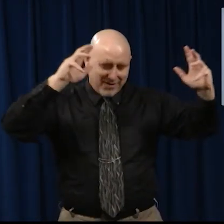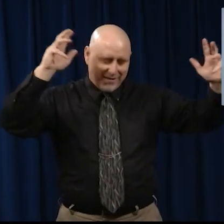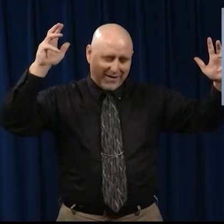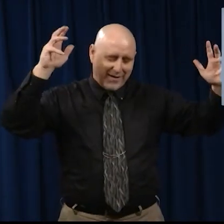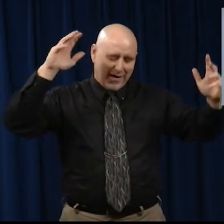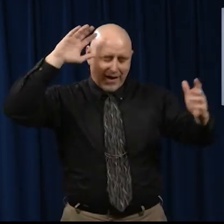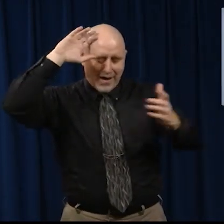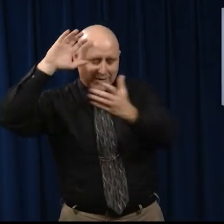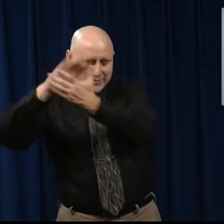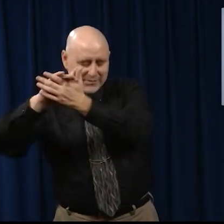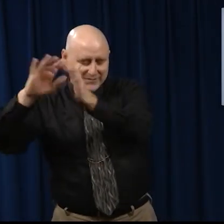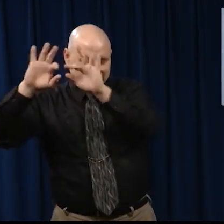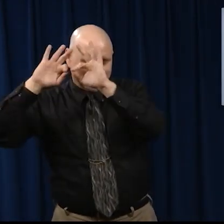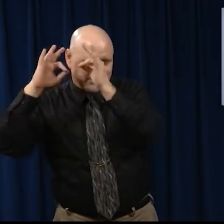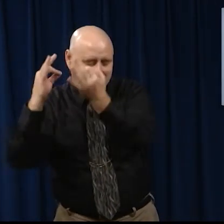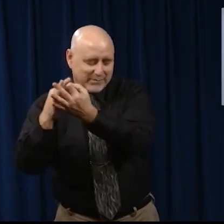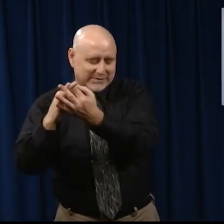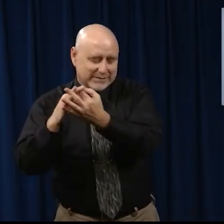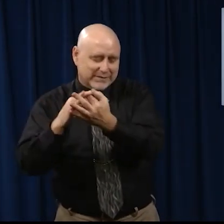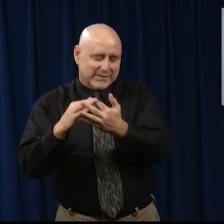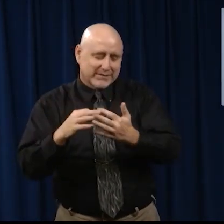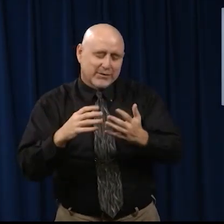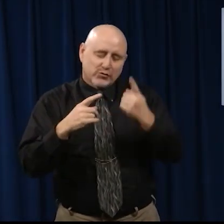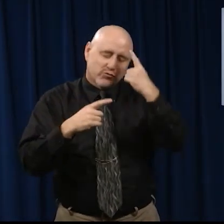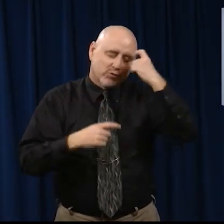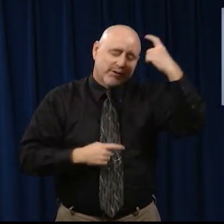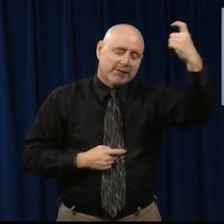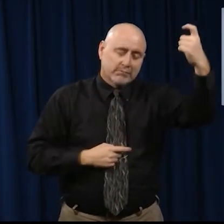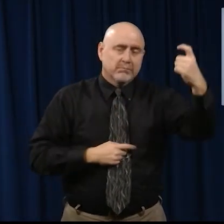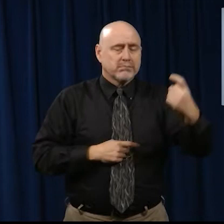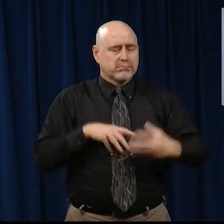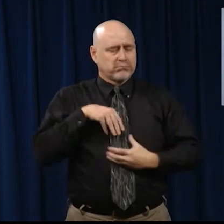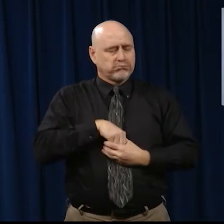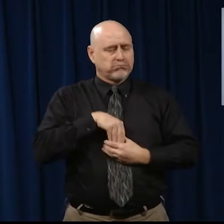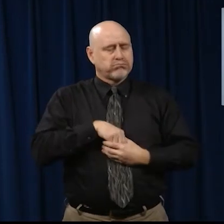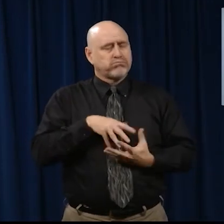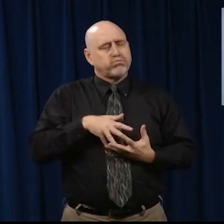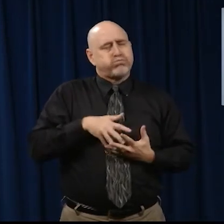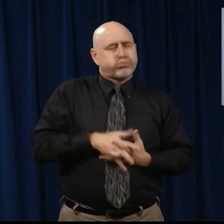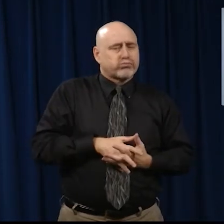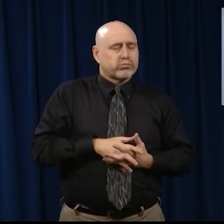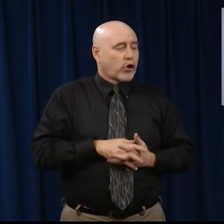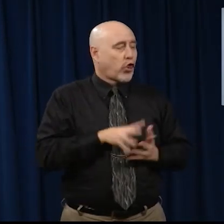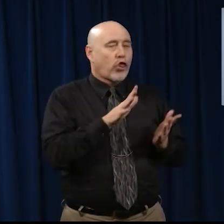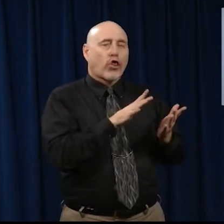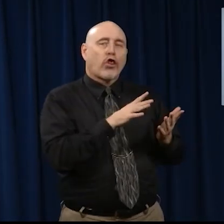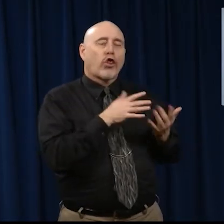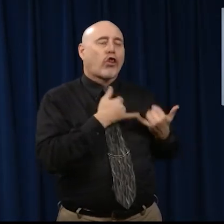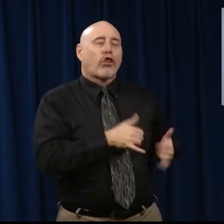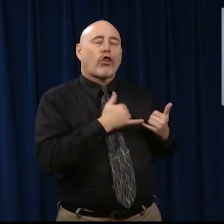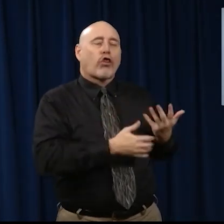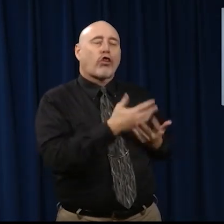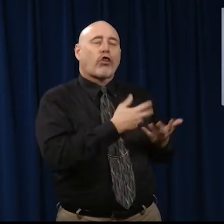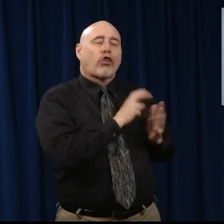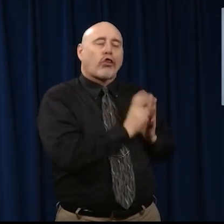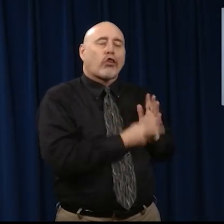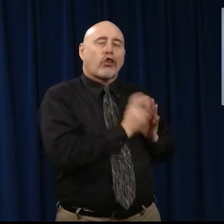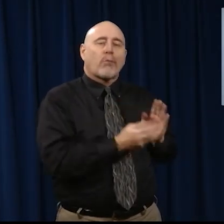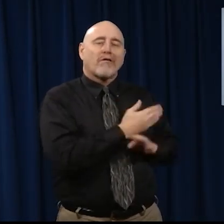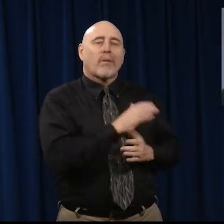her relationship with her husband or her family, that's something that is a very real part of it. And because she messed around before she got